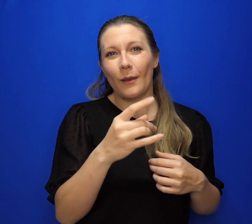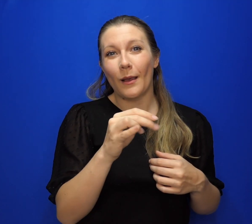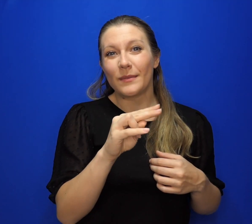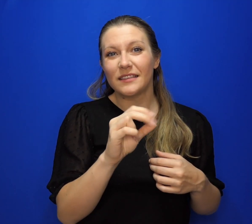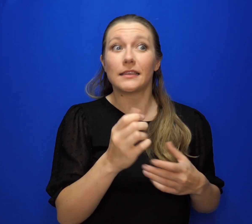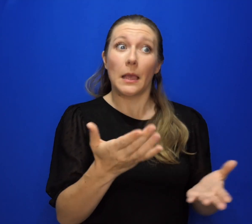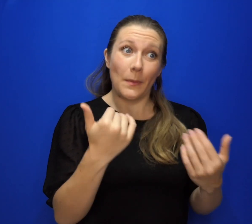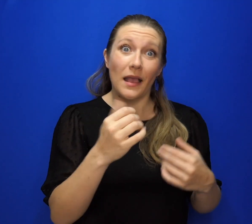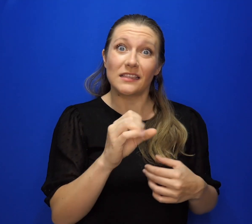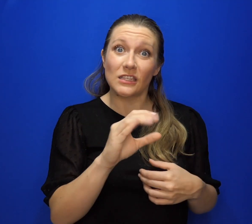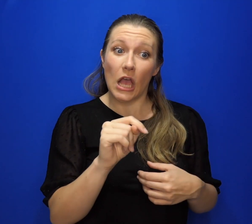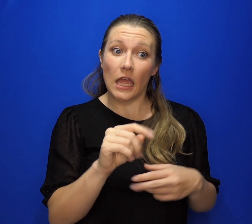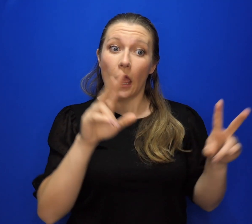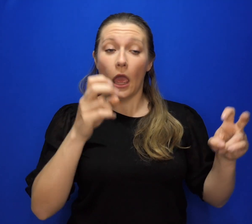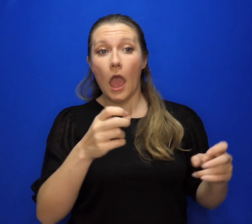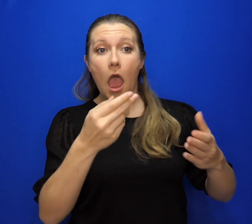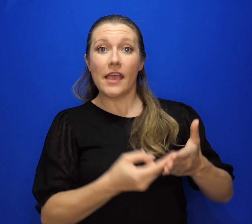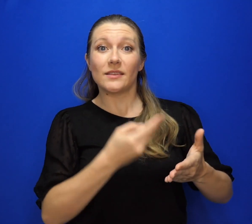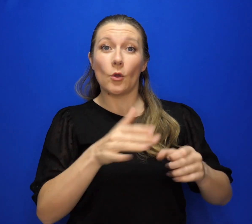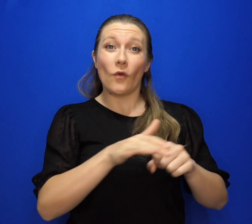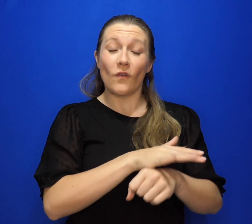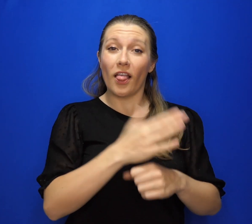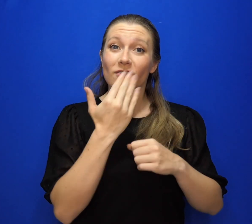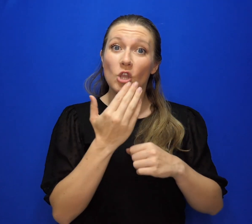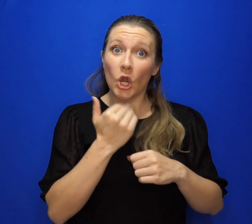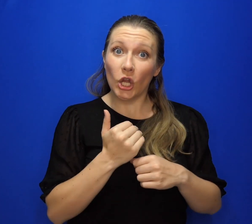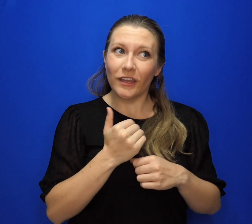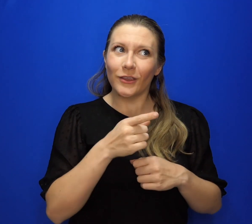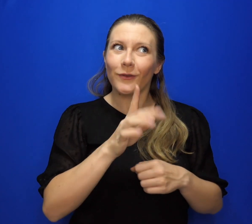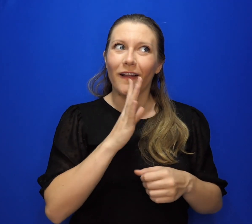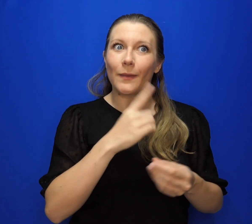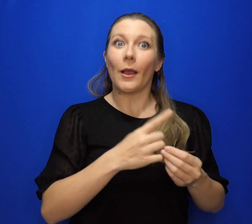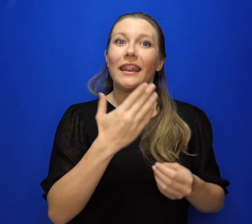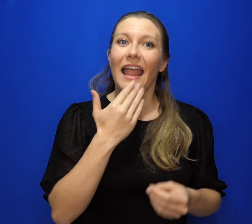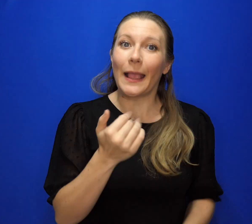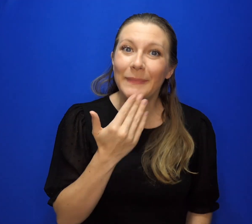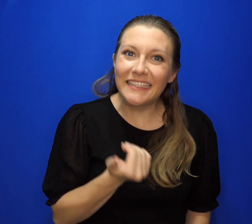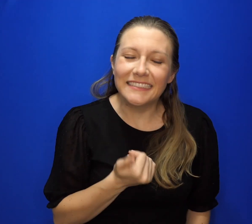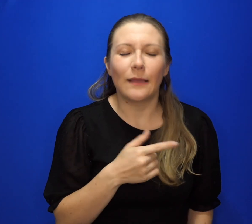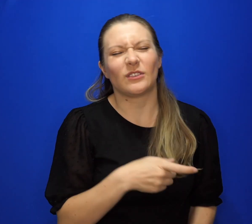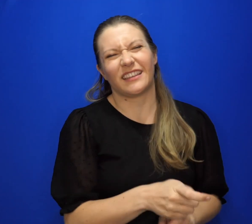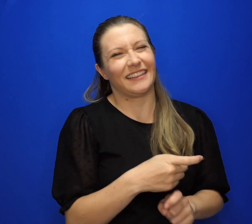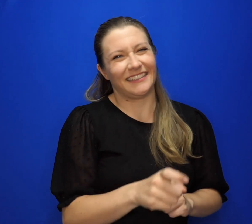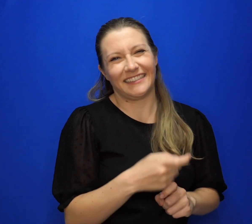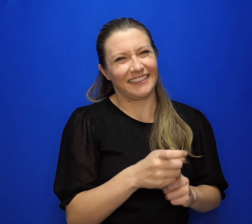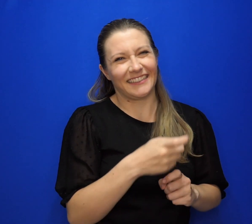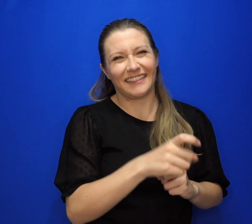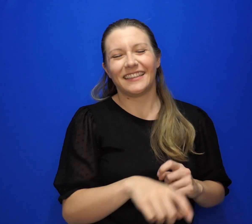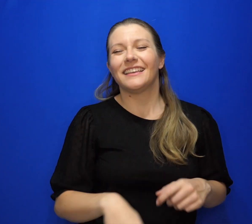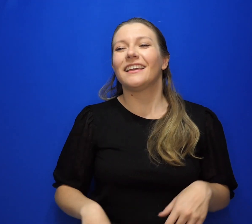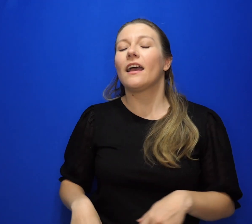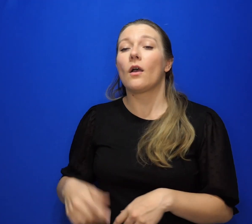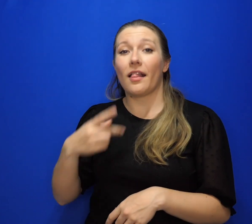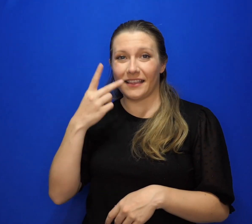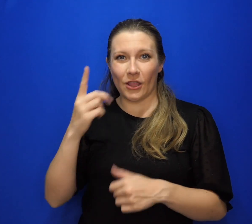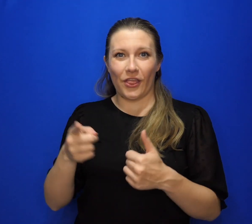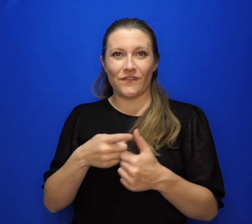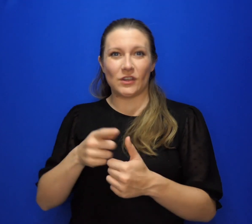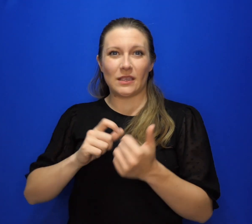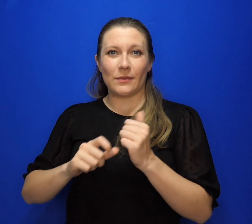of sugar. And you're talking about diabetes? No, I'm just kidding. I saw the first episode of She-Hulk last night. Is that